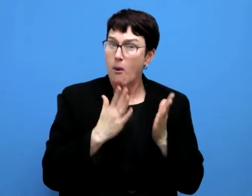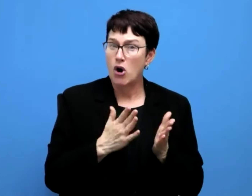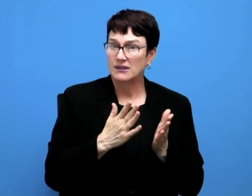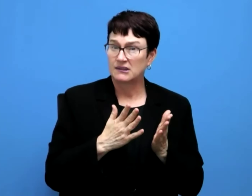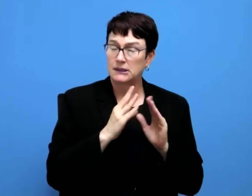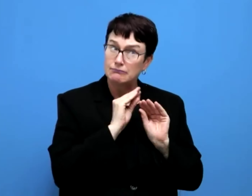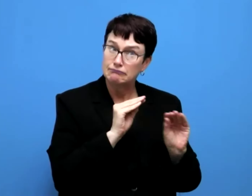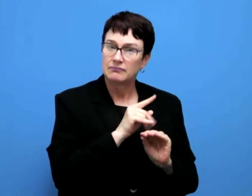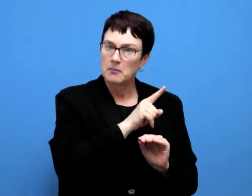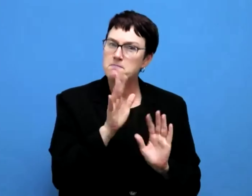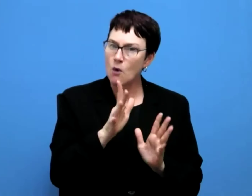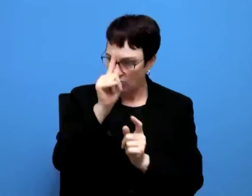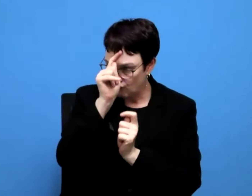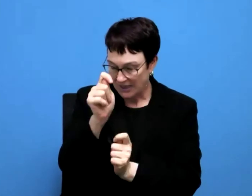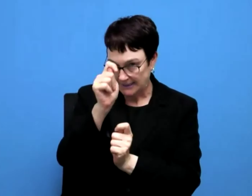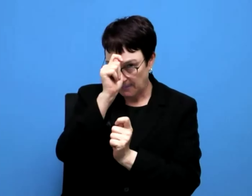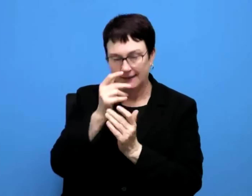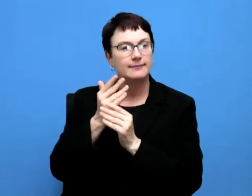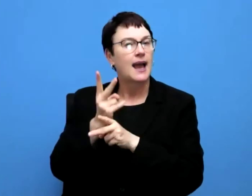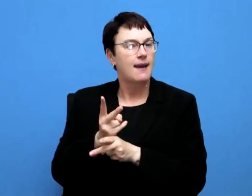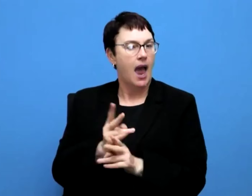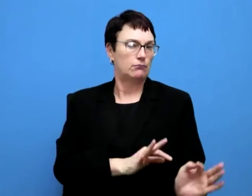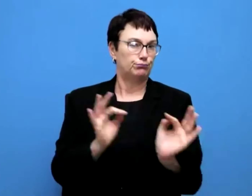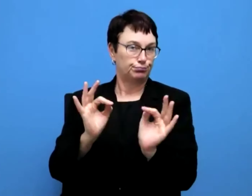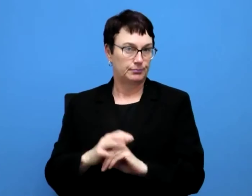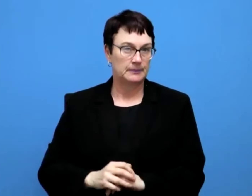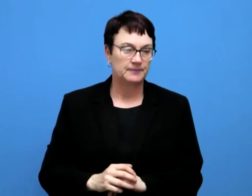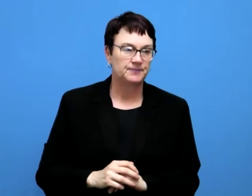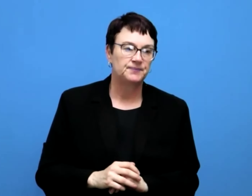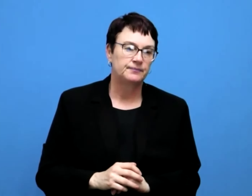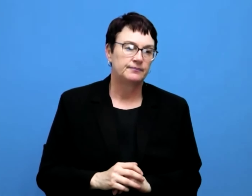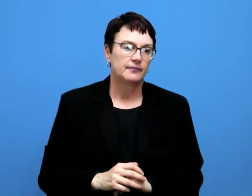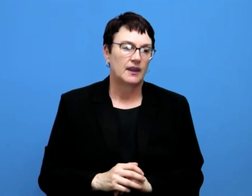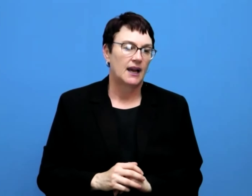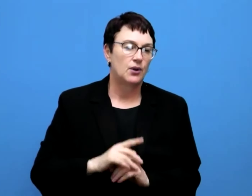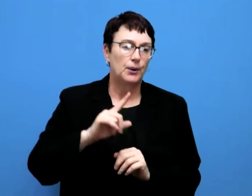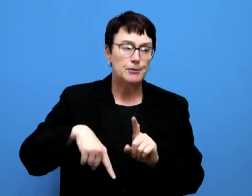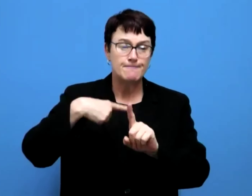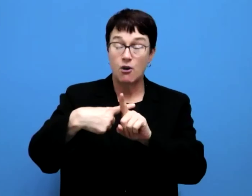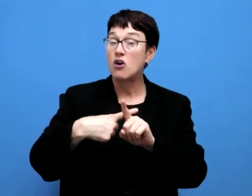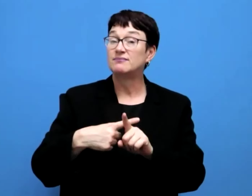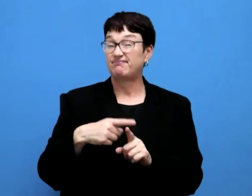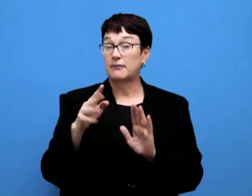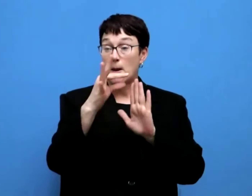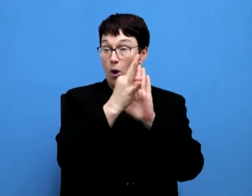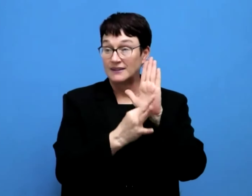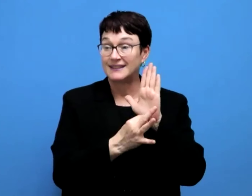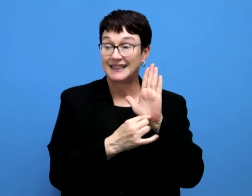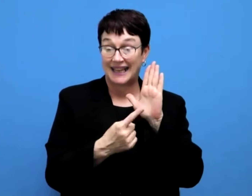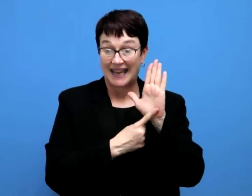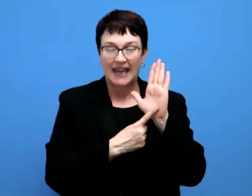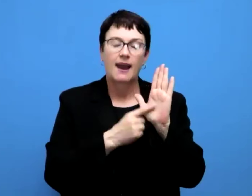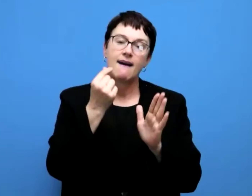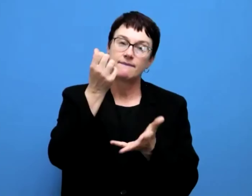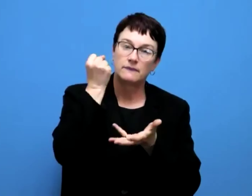equitable. The fourth thing I want to talk about is policy and financing. Fundamental to our programme is that we